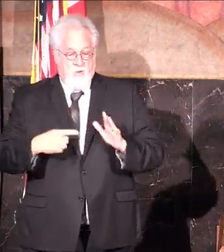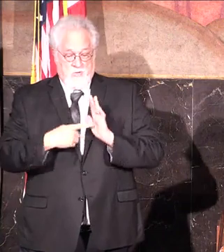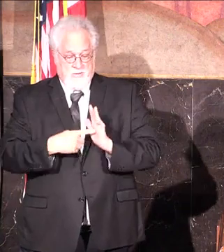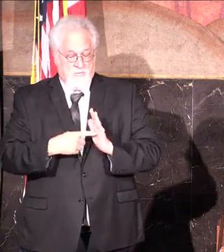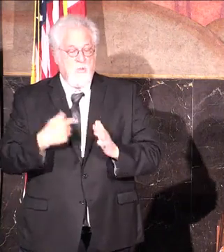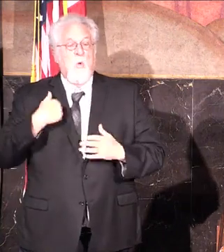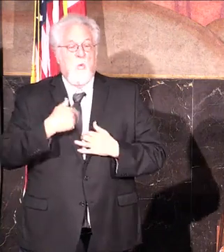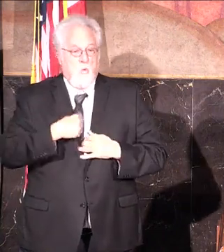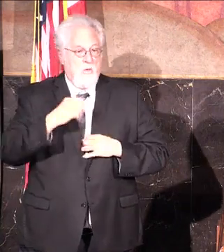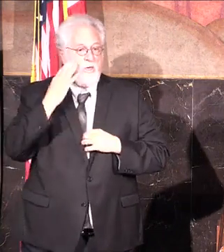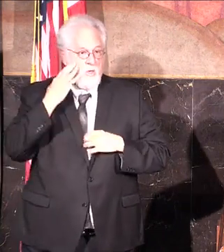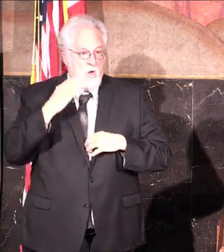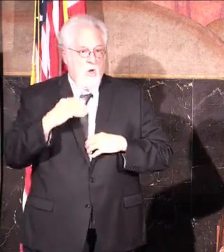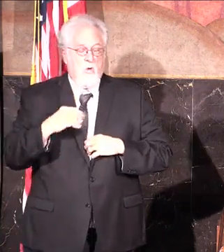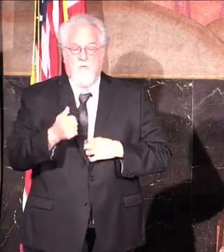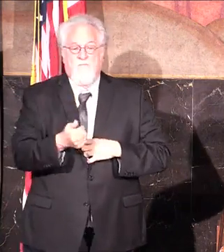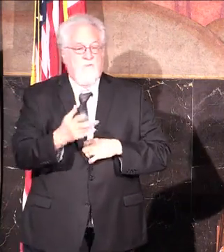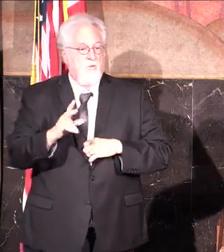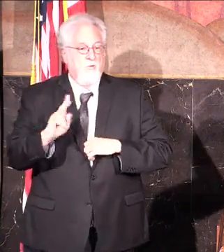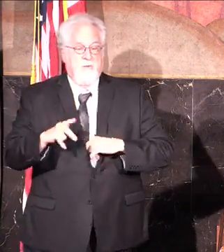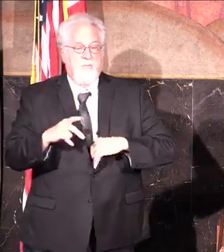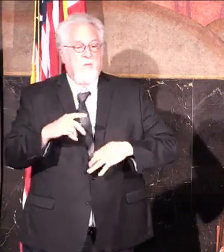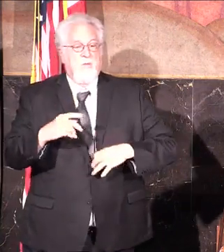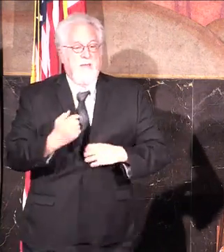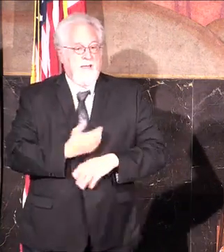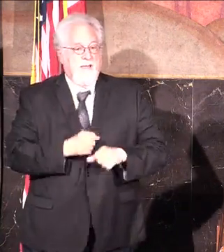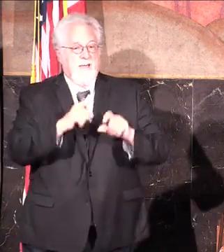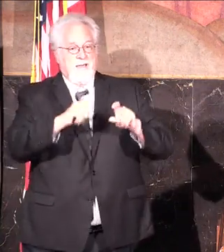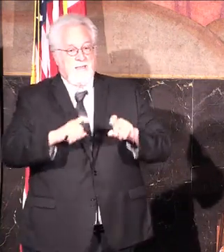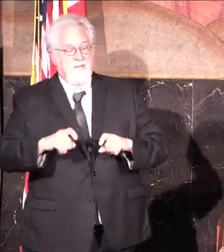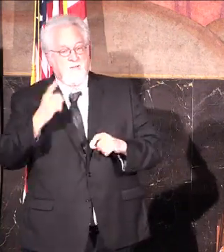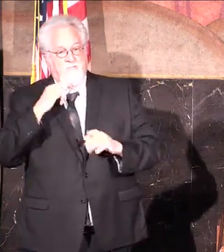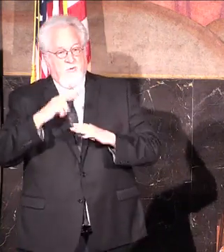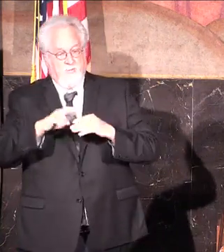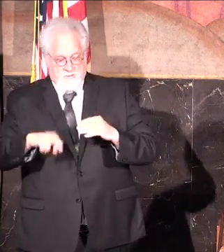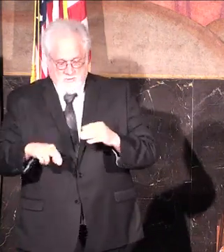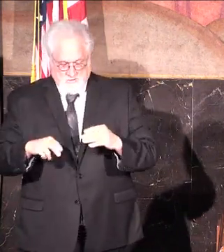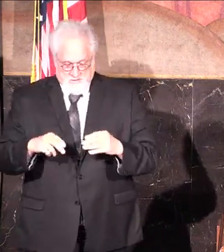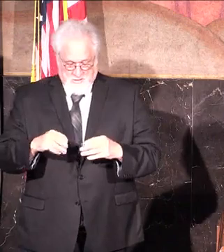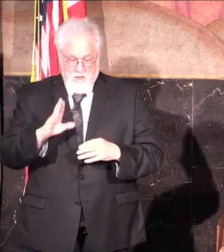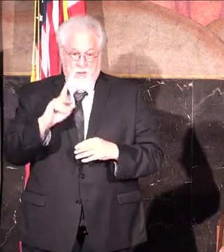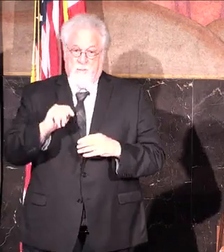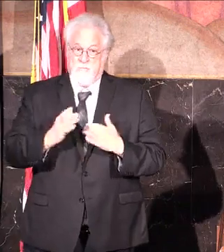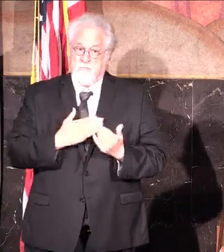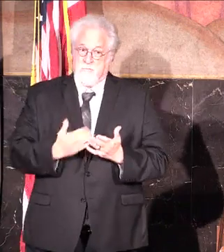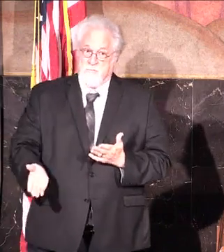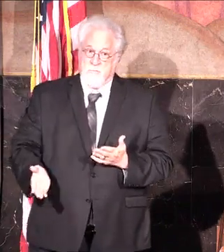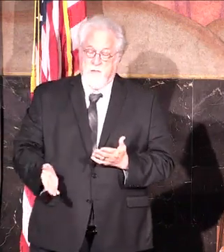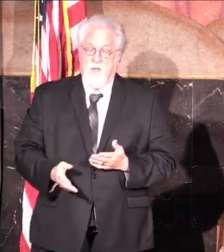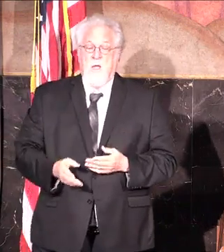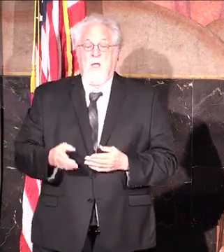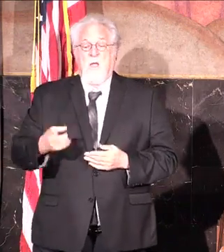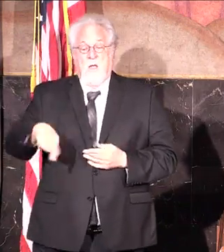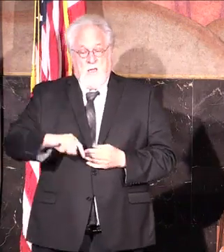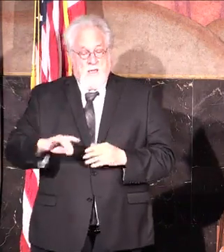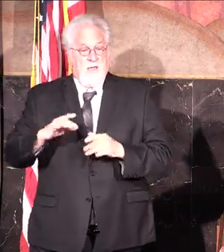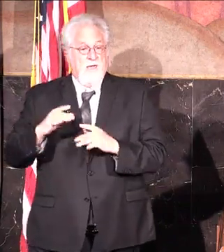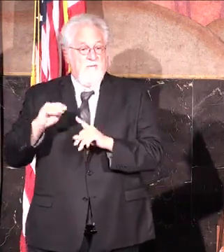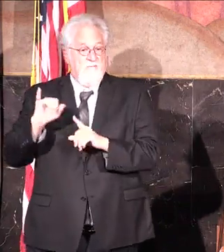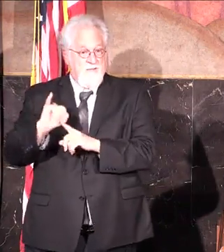that very few of those individuals actually get tested and get that result. but nevertheless, they are infected,